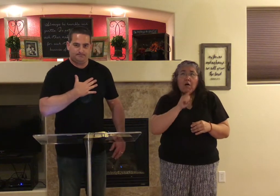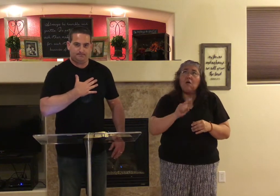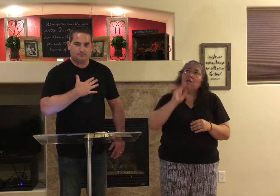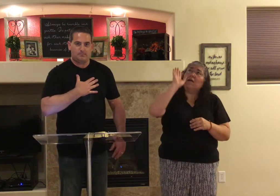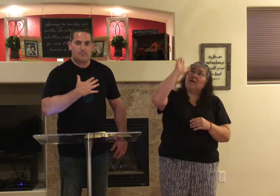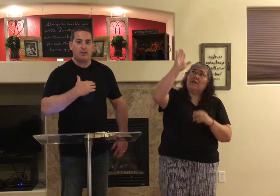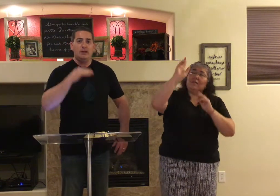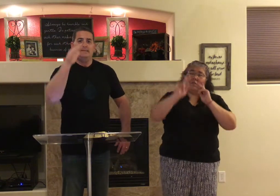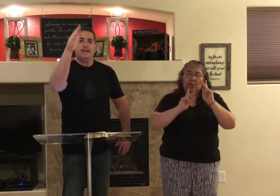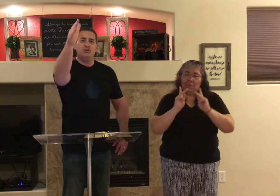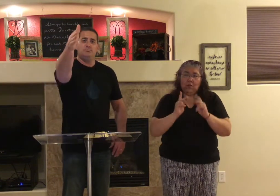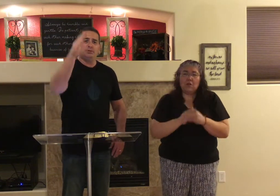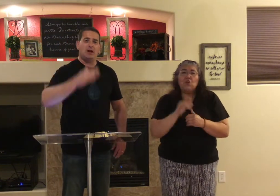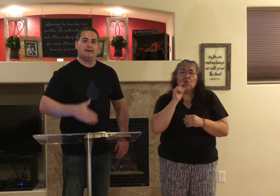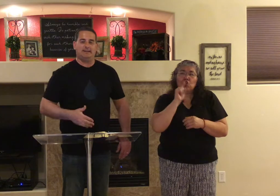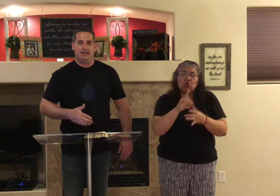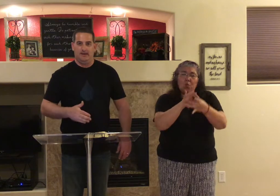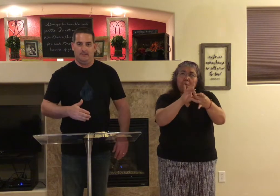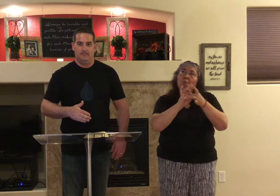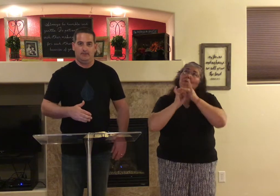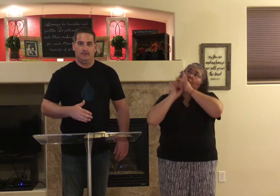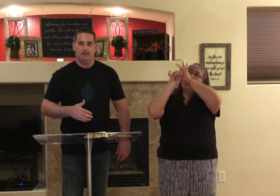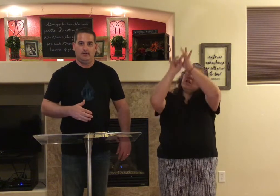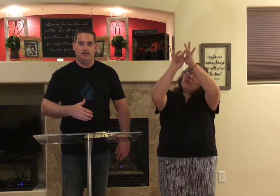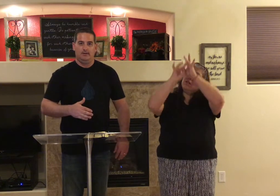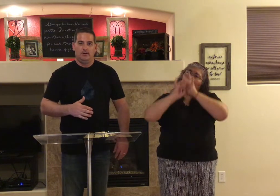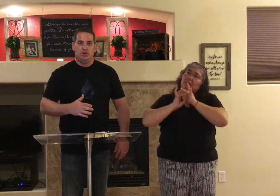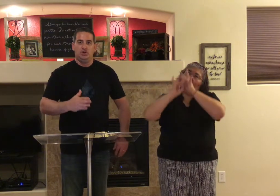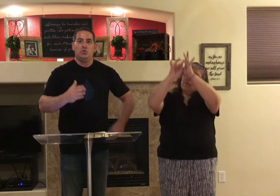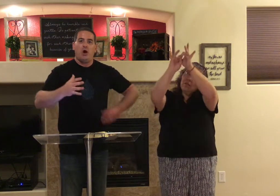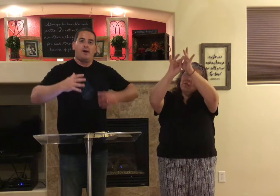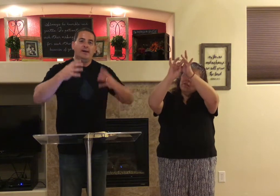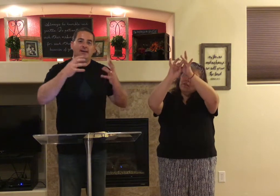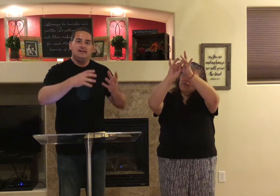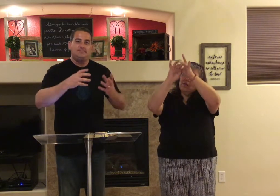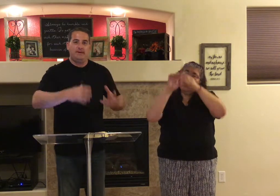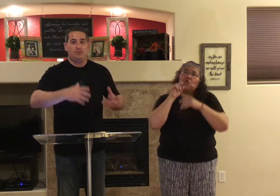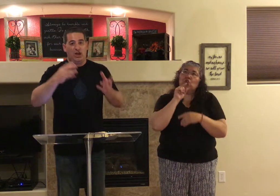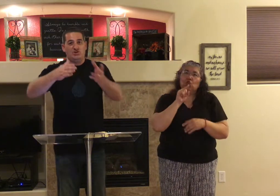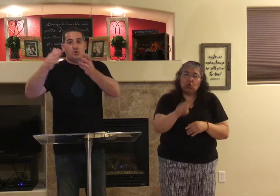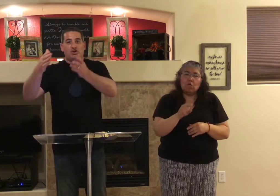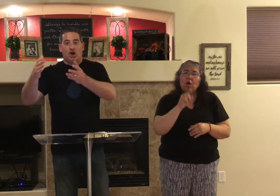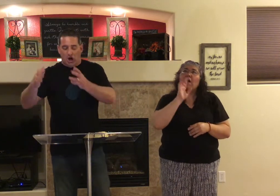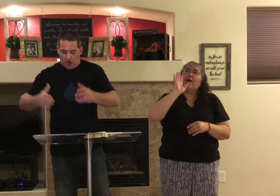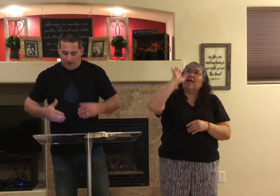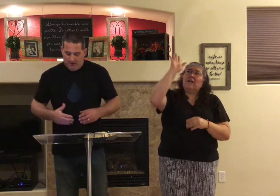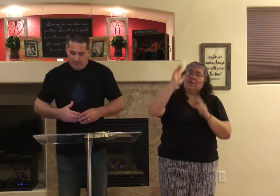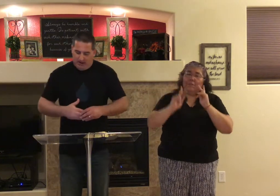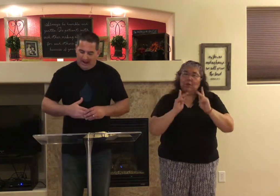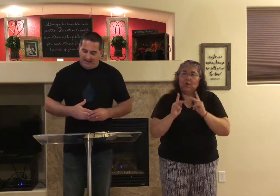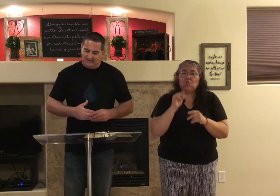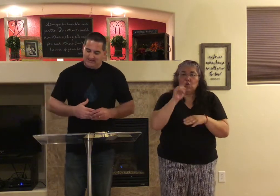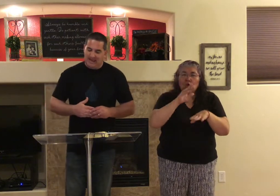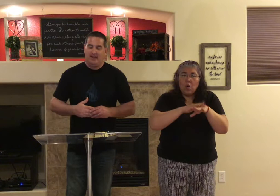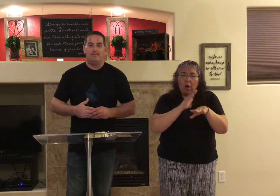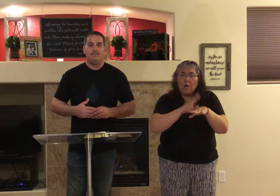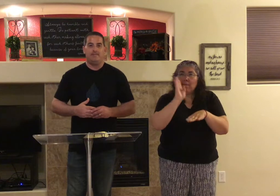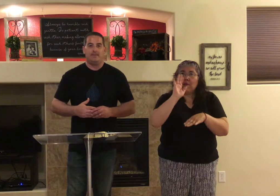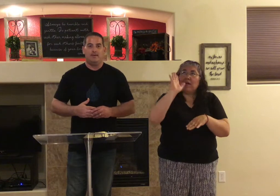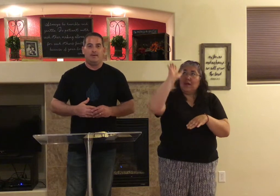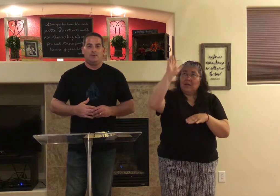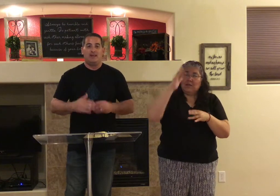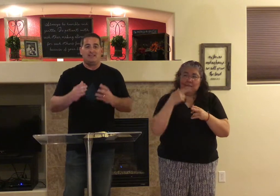people? That you belong to him? You are his people and you are called by his